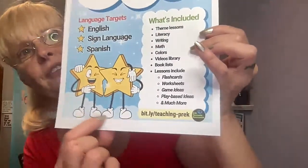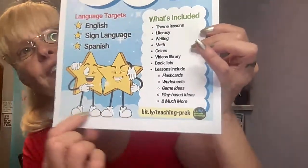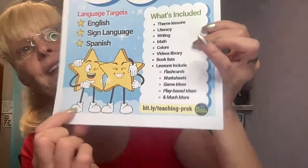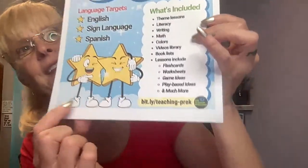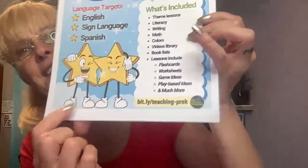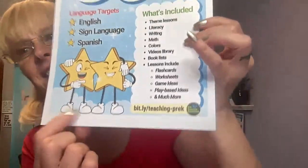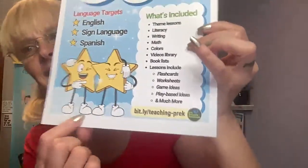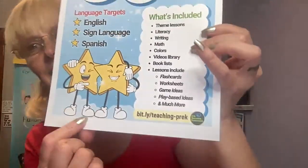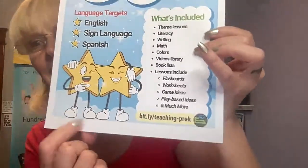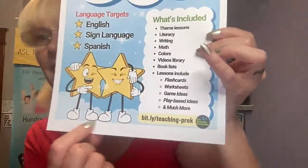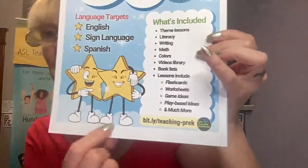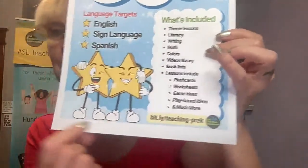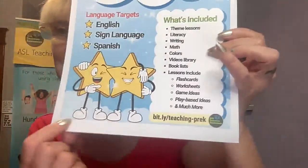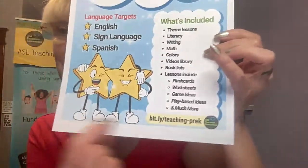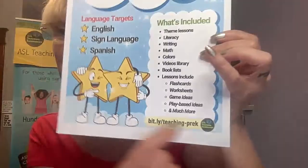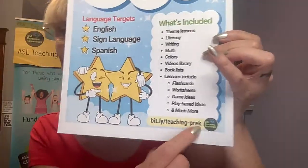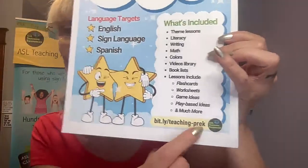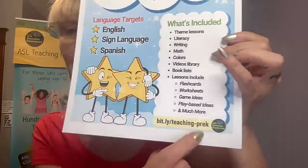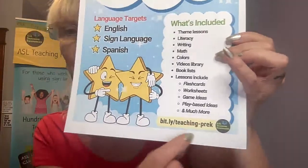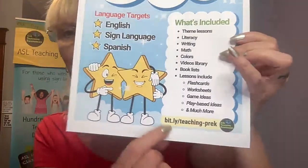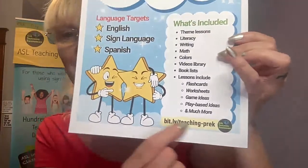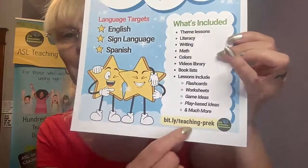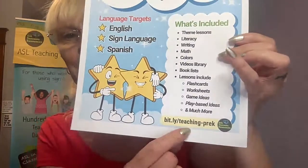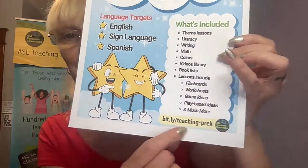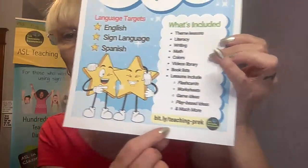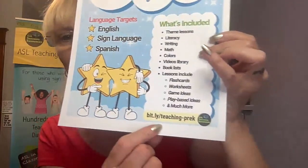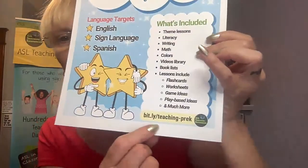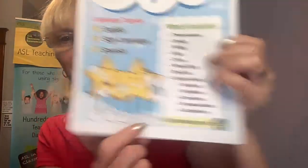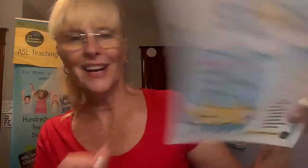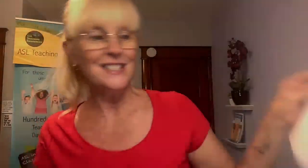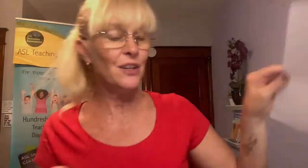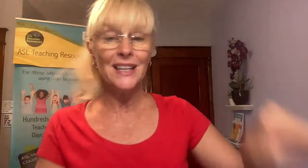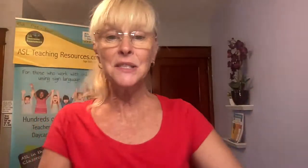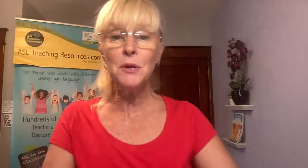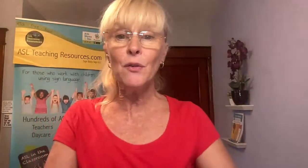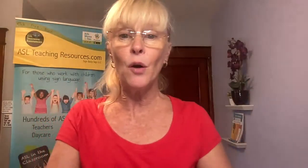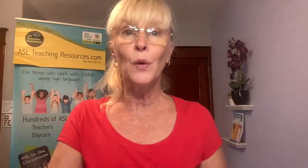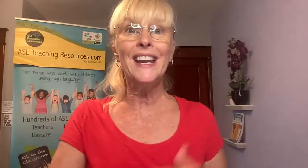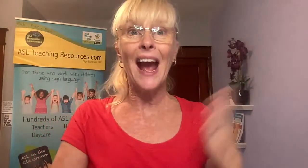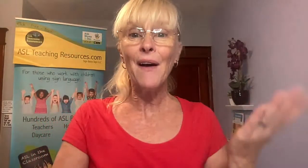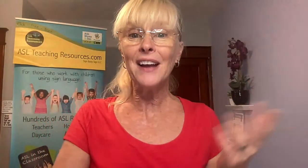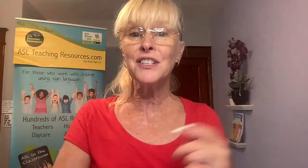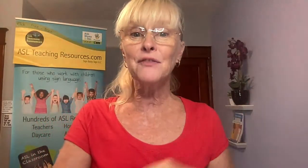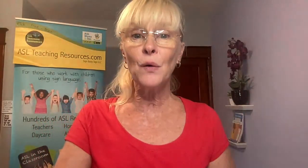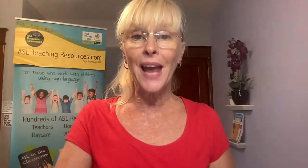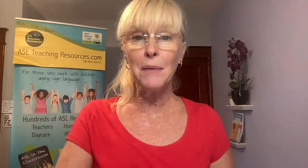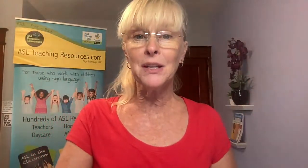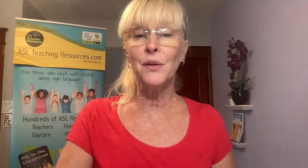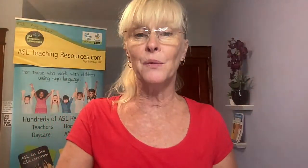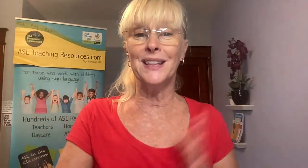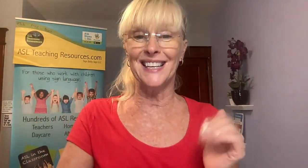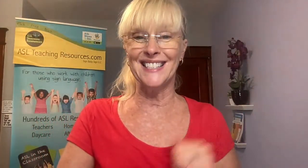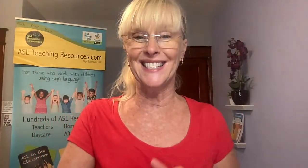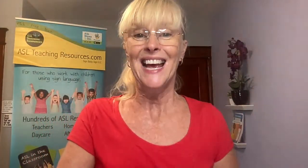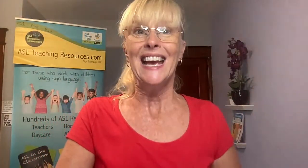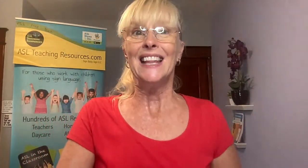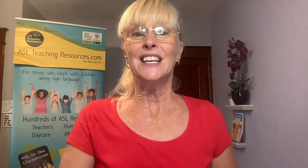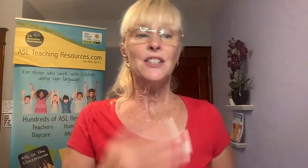friend. This is the URL right here. All right, so let's move on. We now have some vocabulary with this. These are